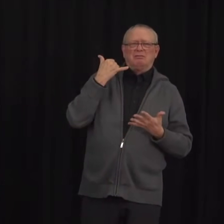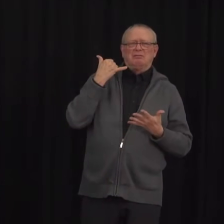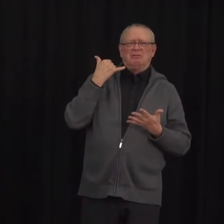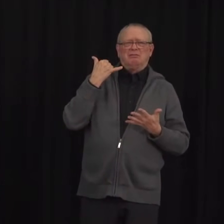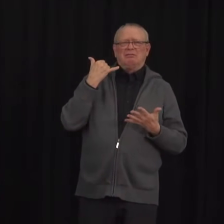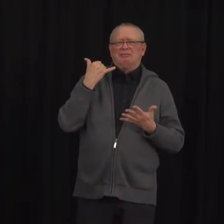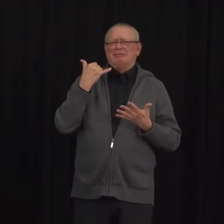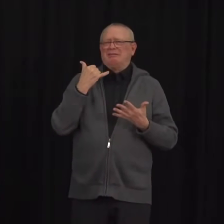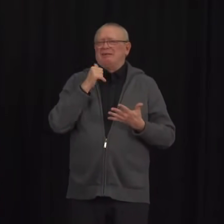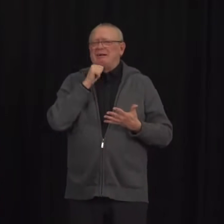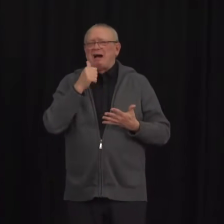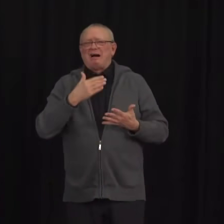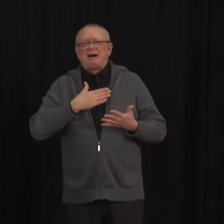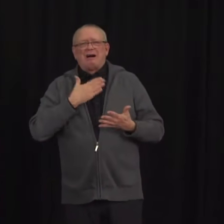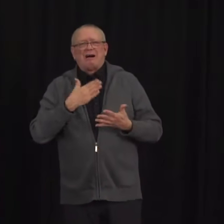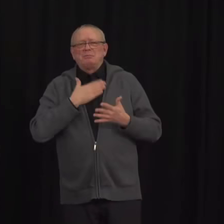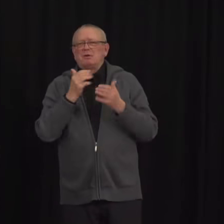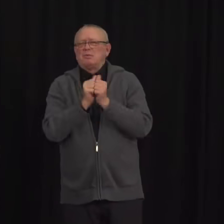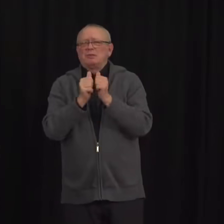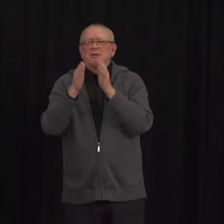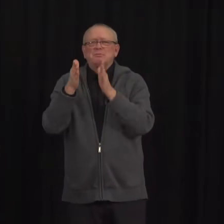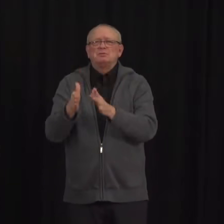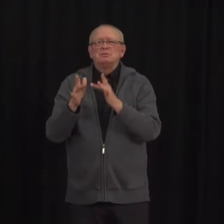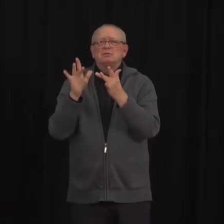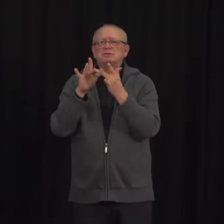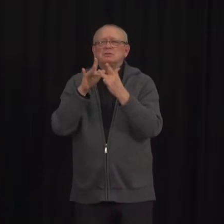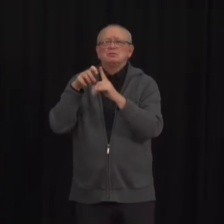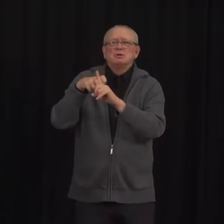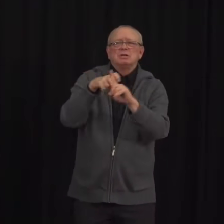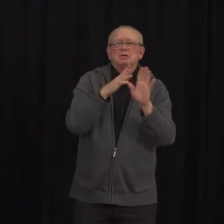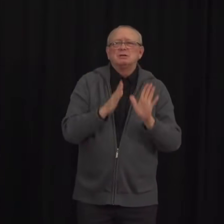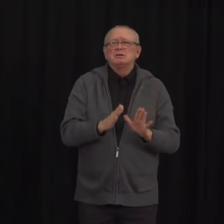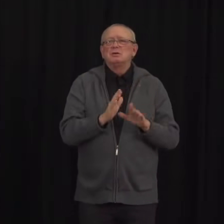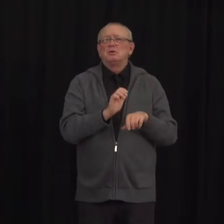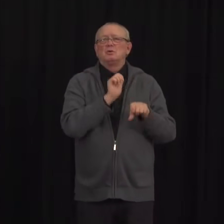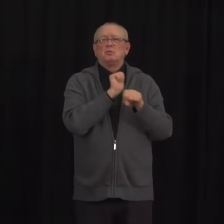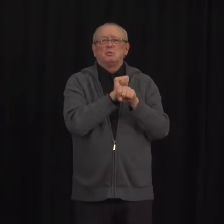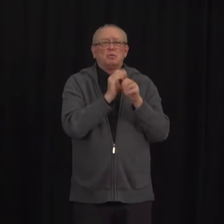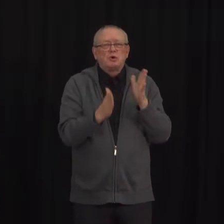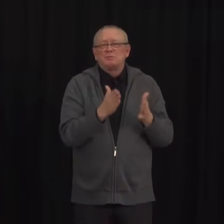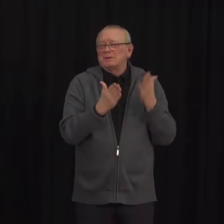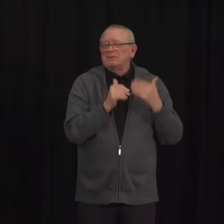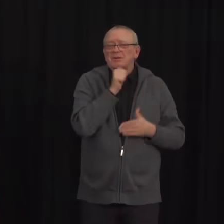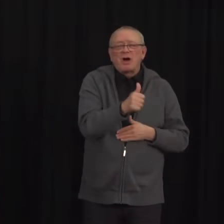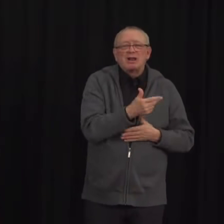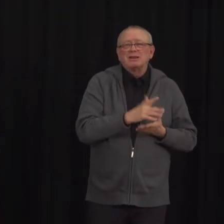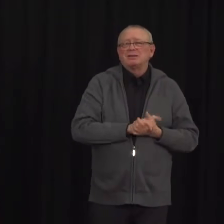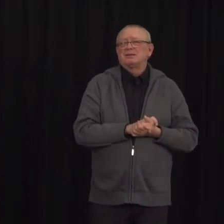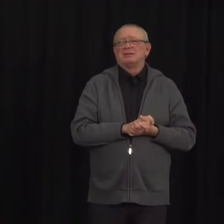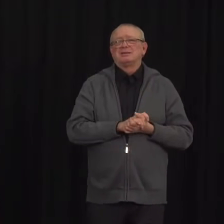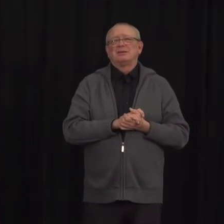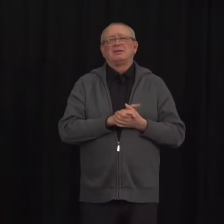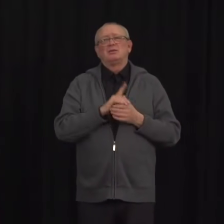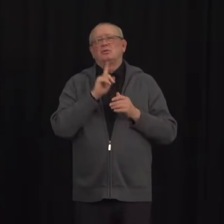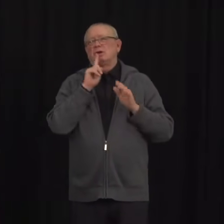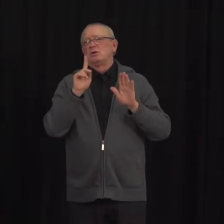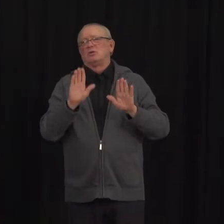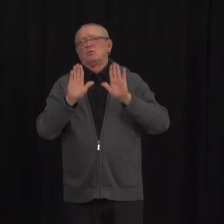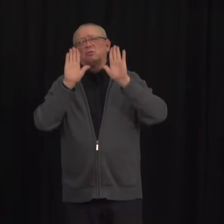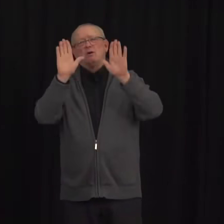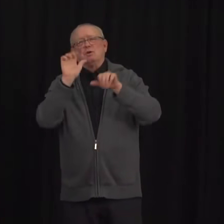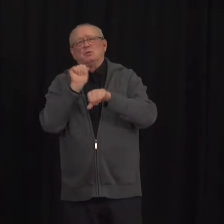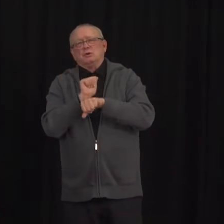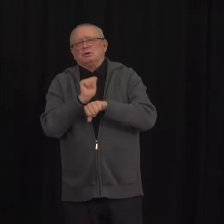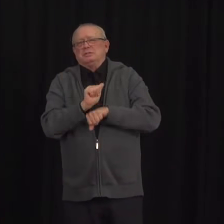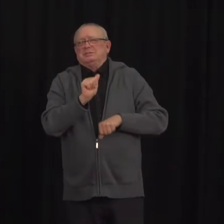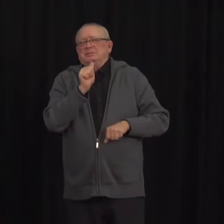unhappy with the contact tracers. So the work is not easy, and they're doing a tremendous job persevering in difficult circumstances. So I would